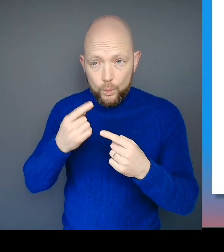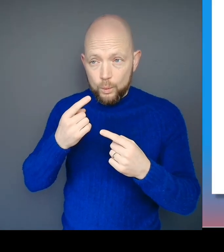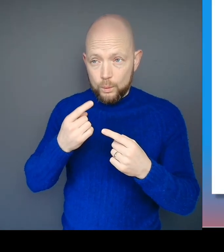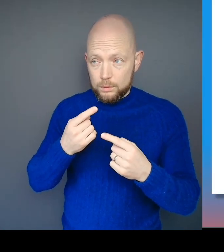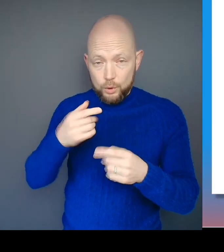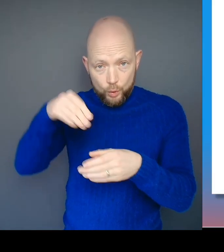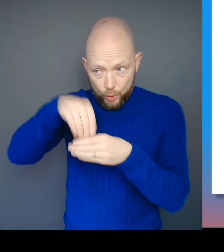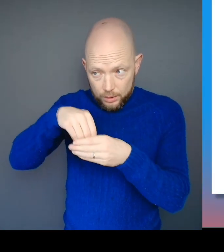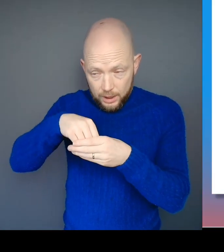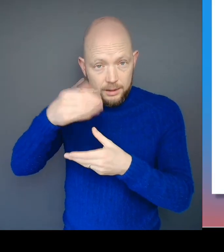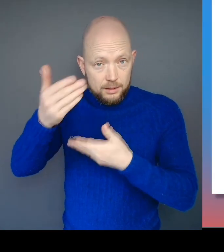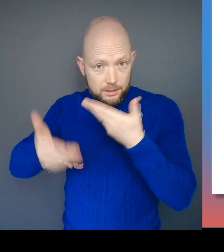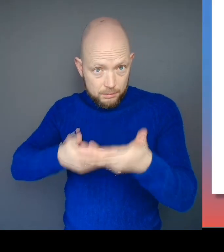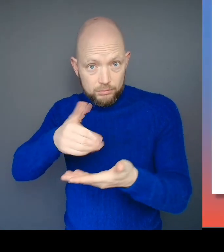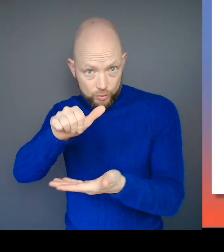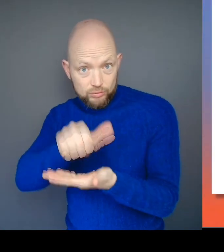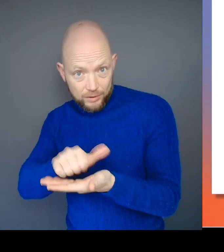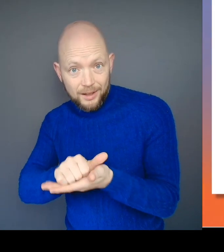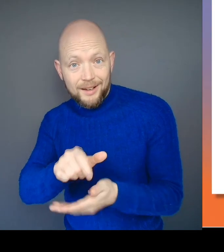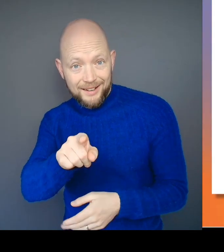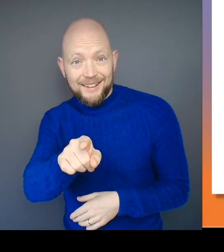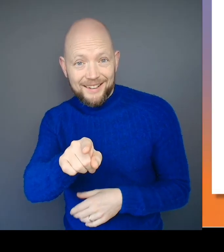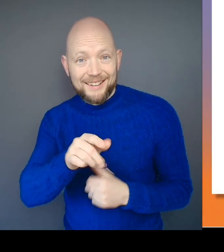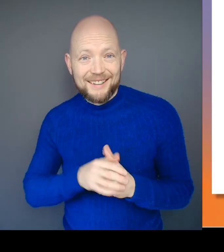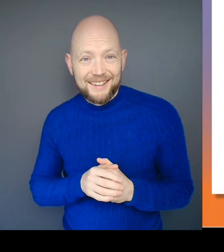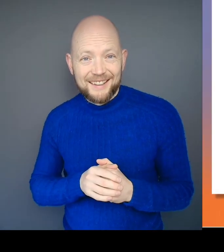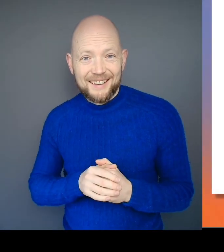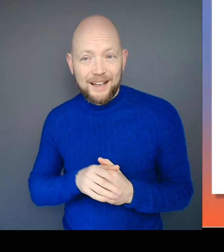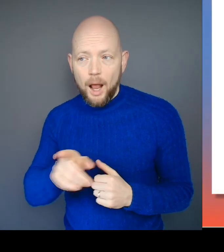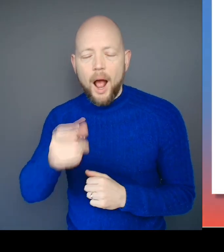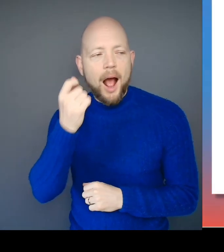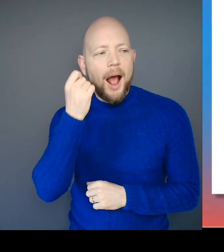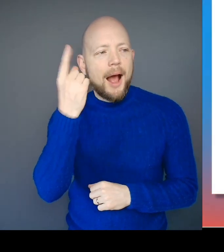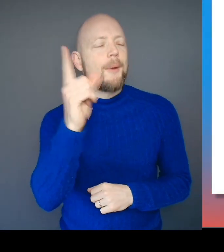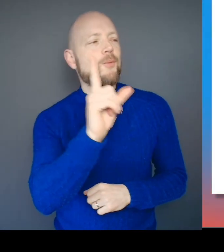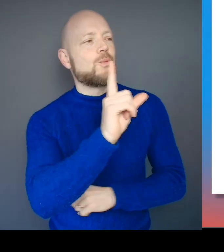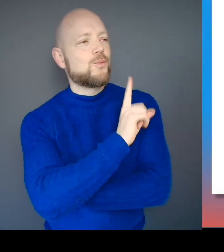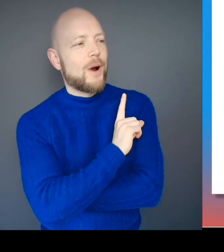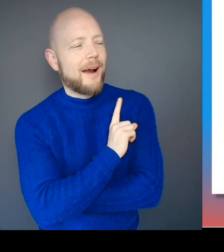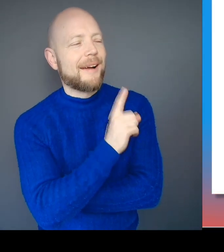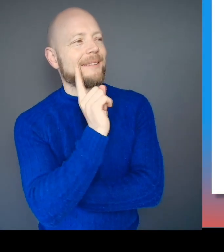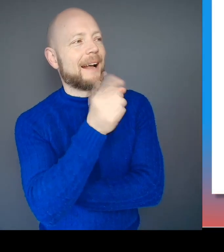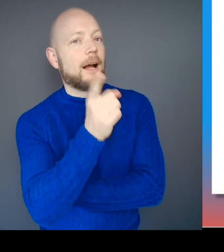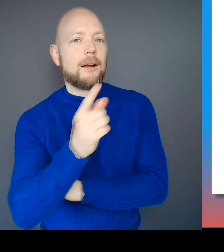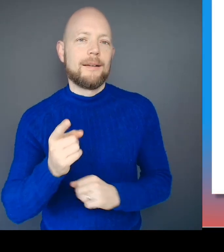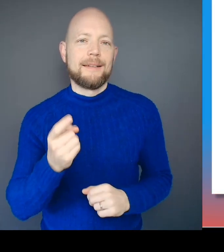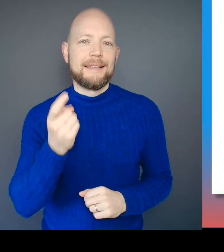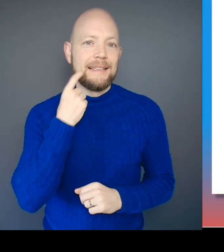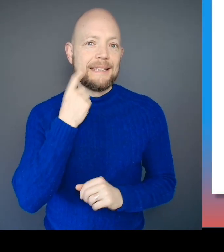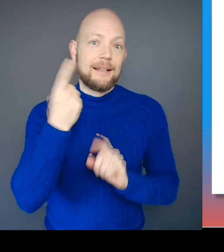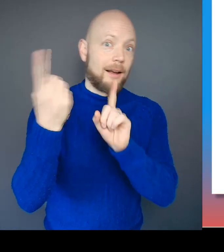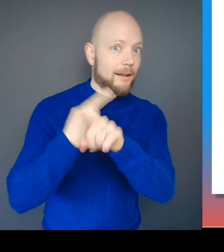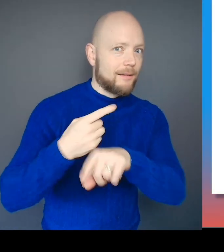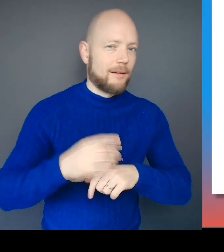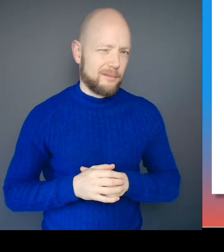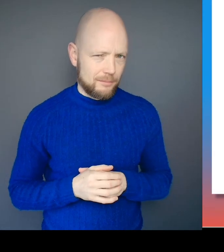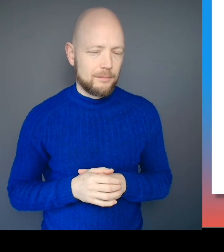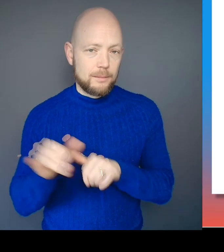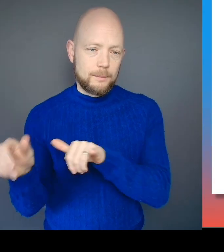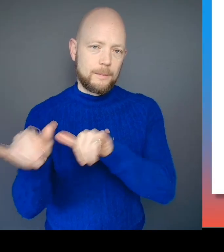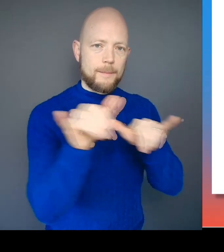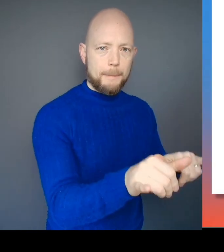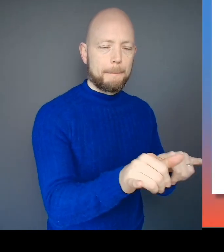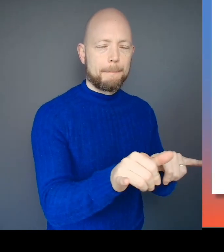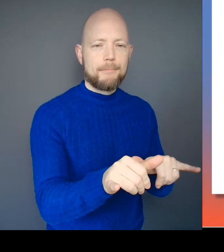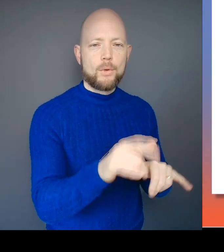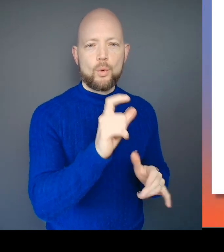is it? How much more sense can you make of it when you understand why you're doing it? What are you